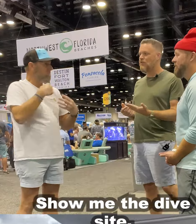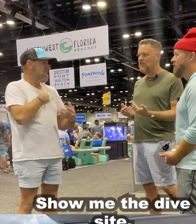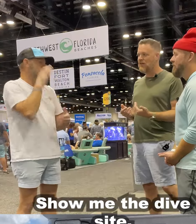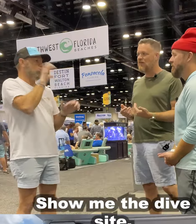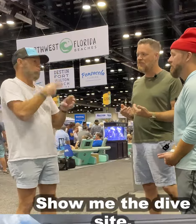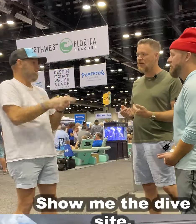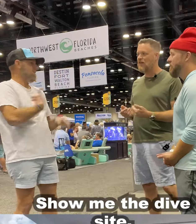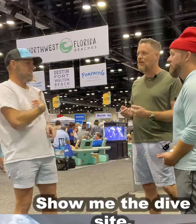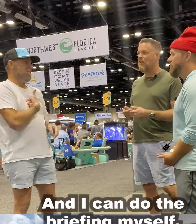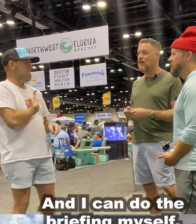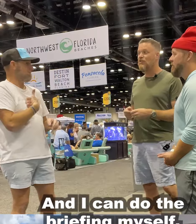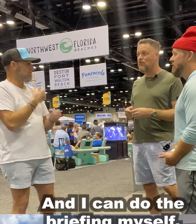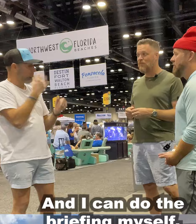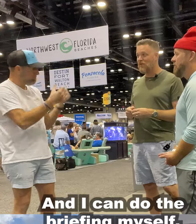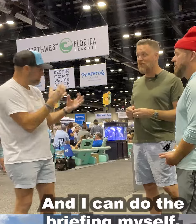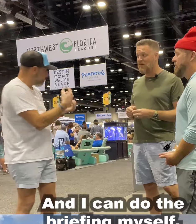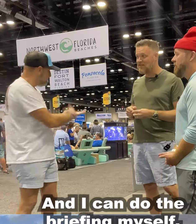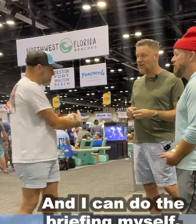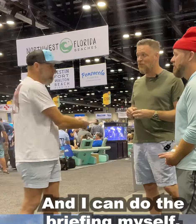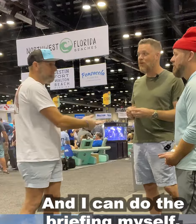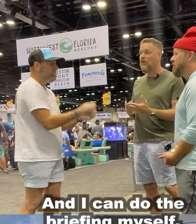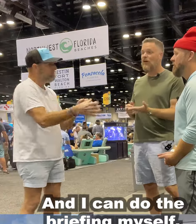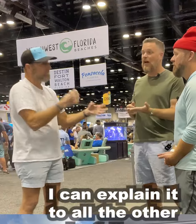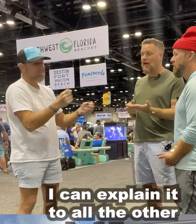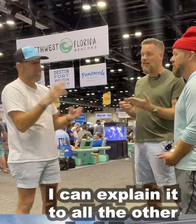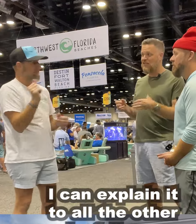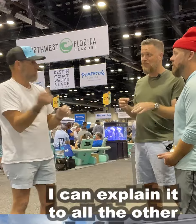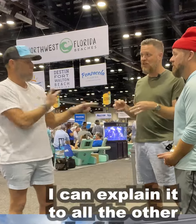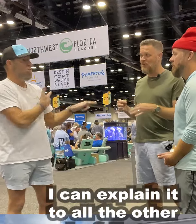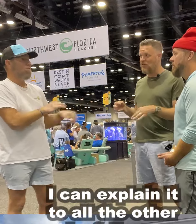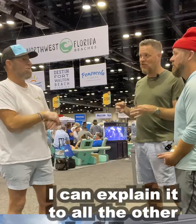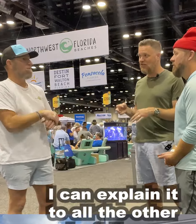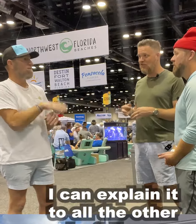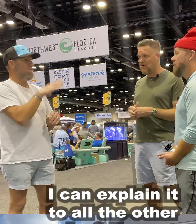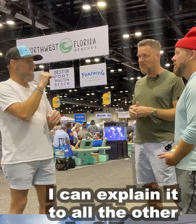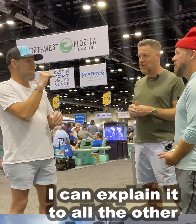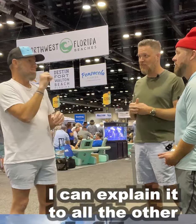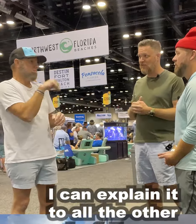Show me the dive site and I can do the briefing myself. I can explain it to all the other deaf divers.